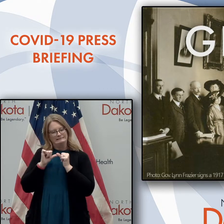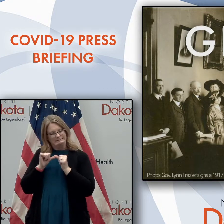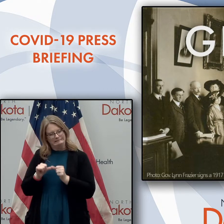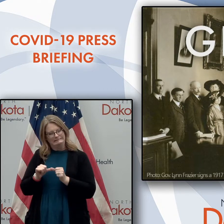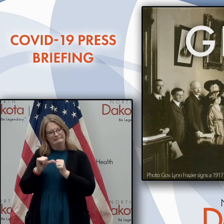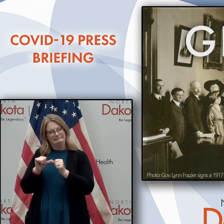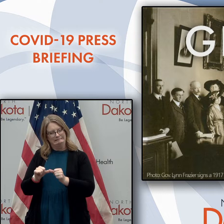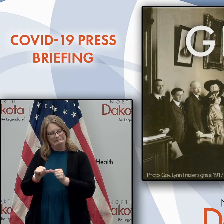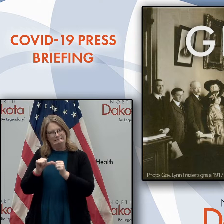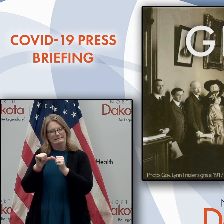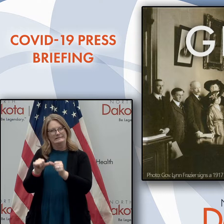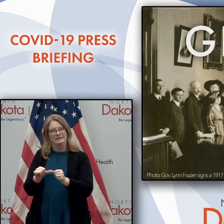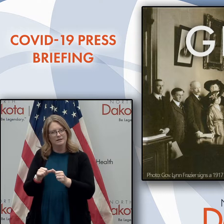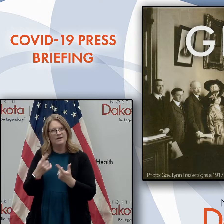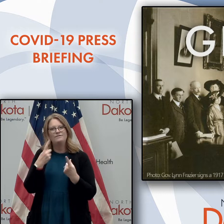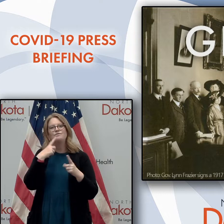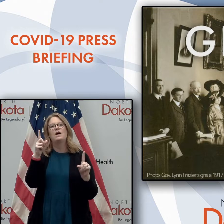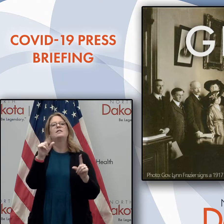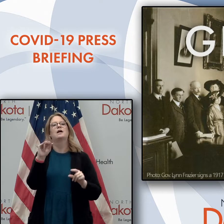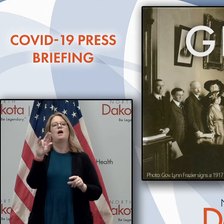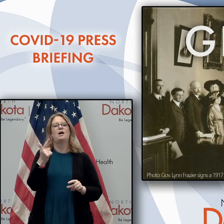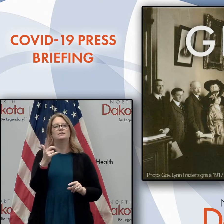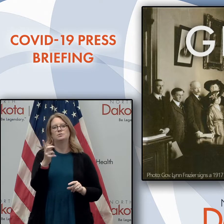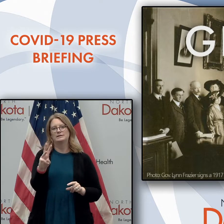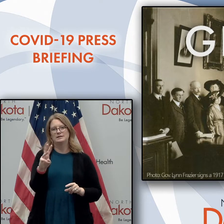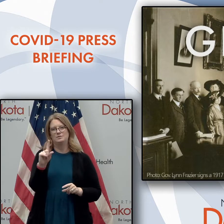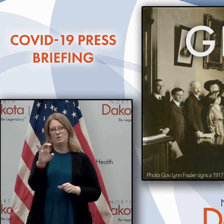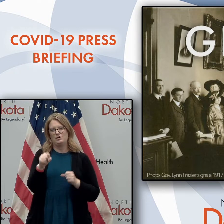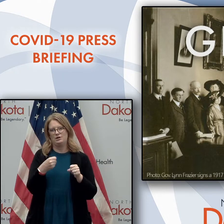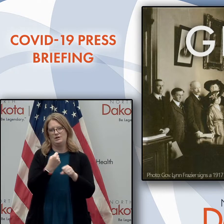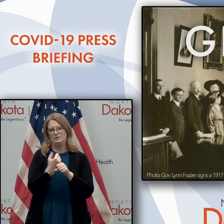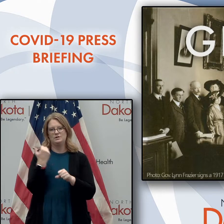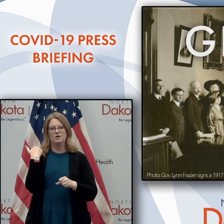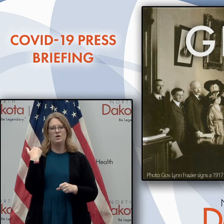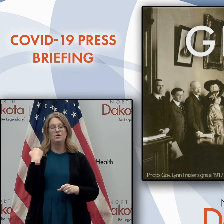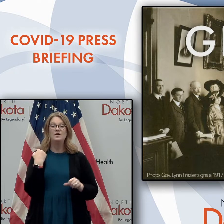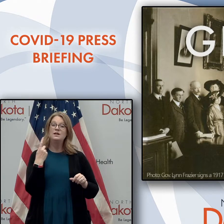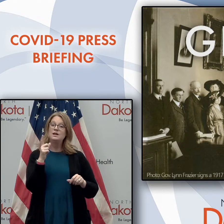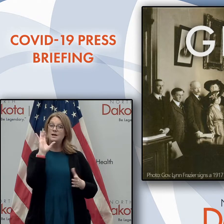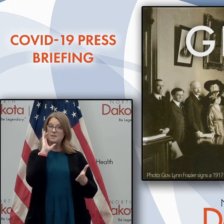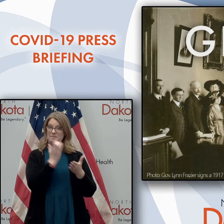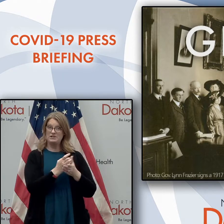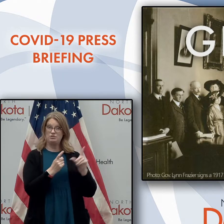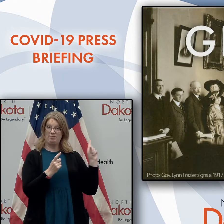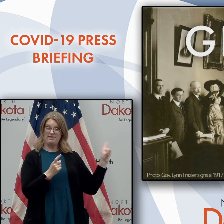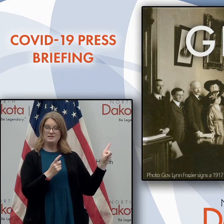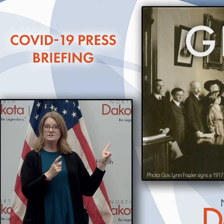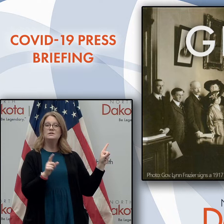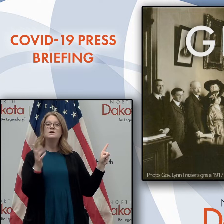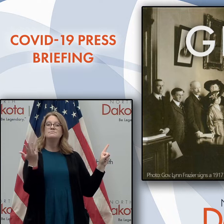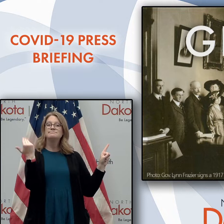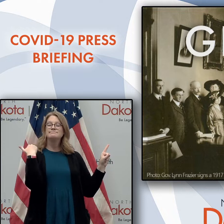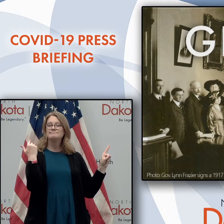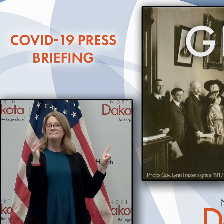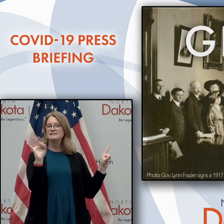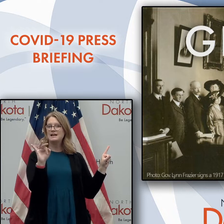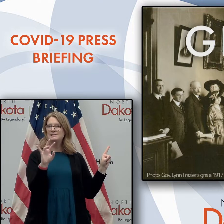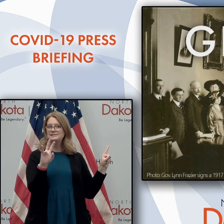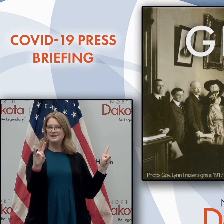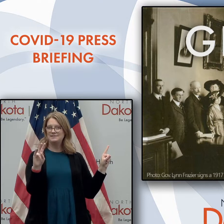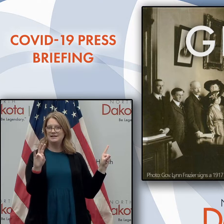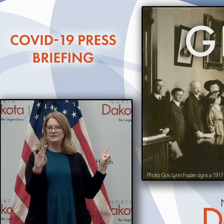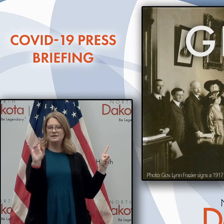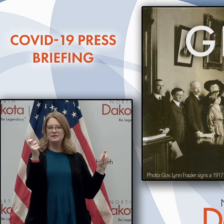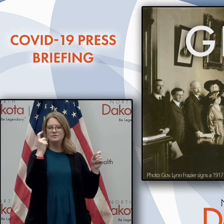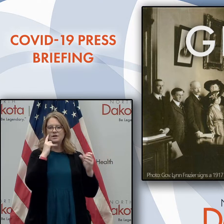on August 26th, 100 years ago. The picture that we're showing here dates back to 1917. That's